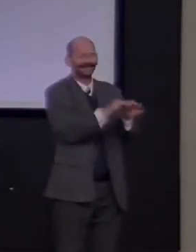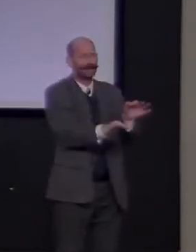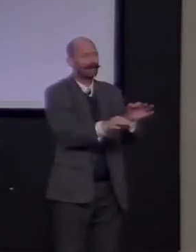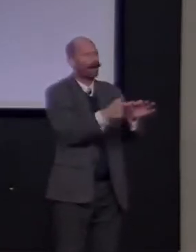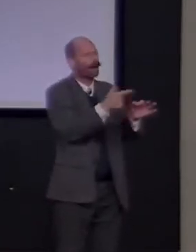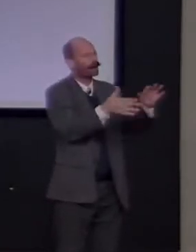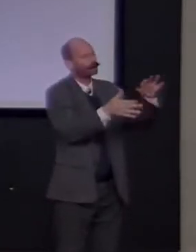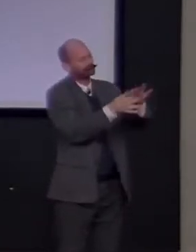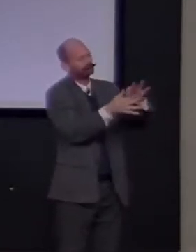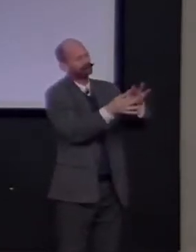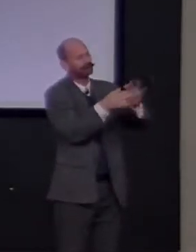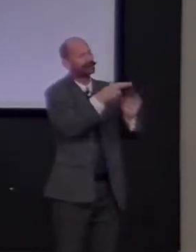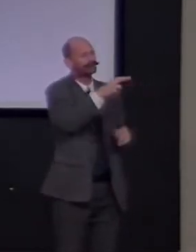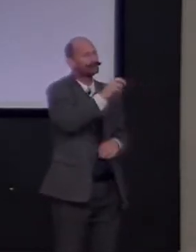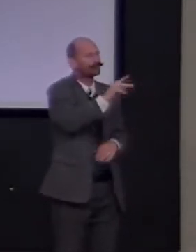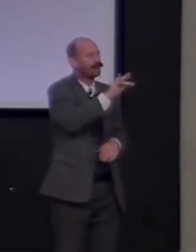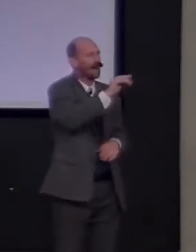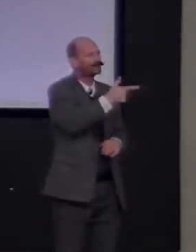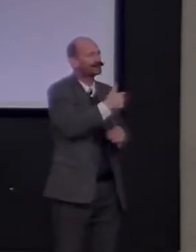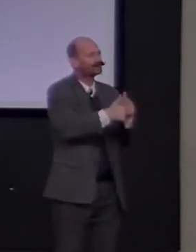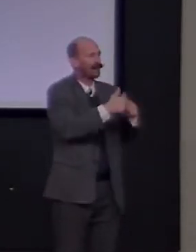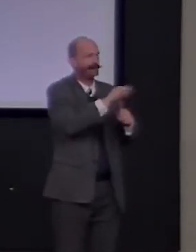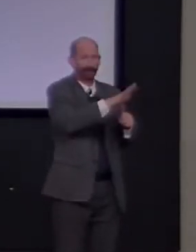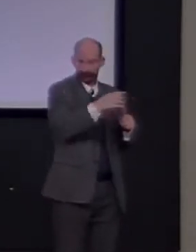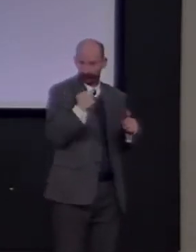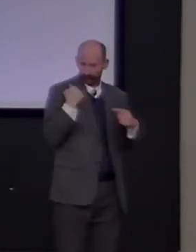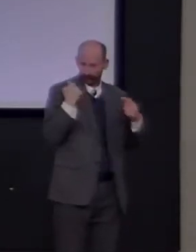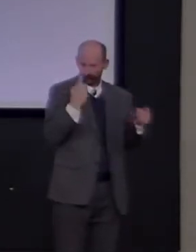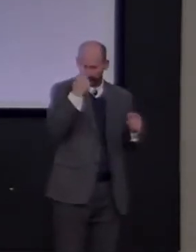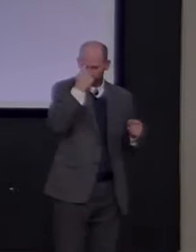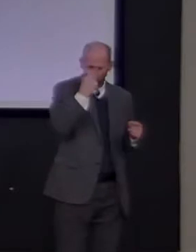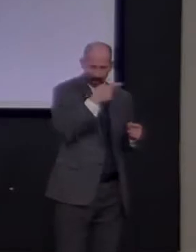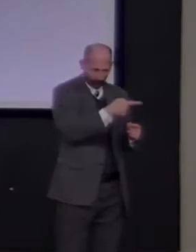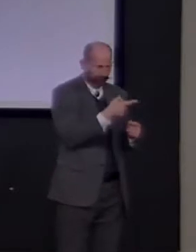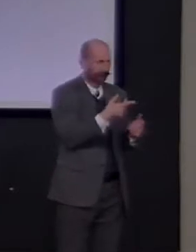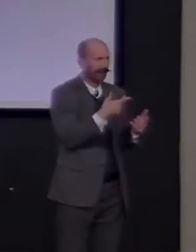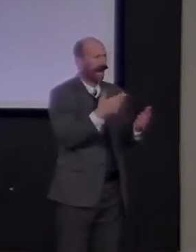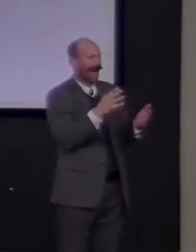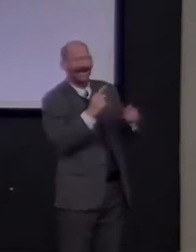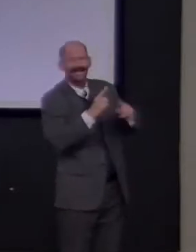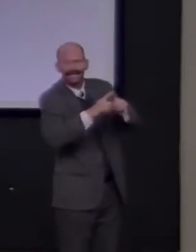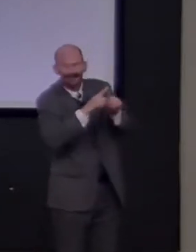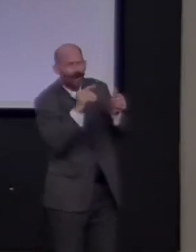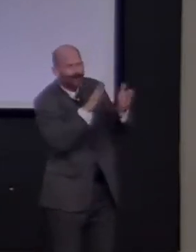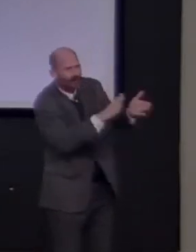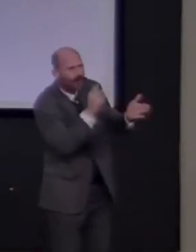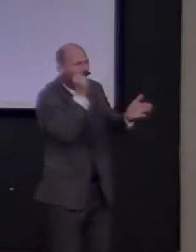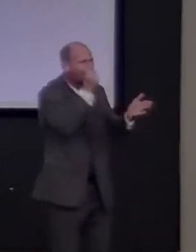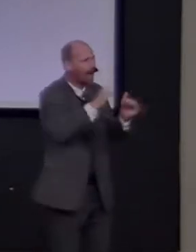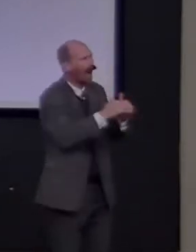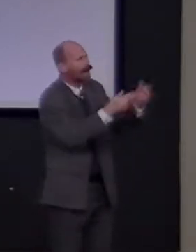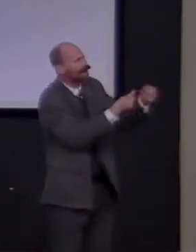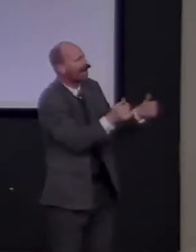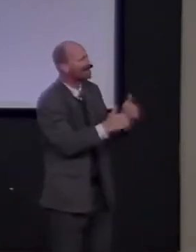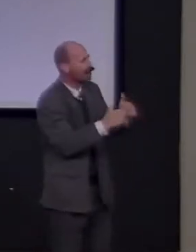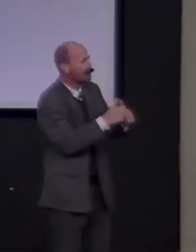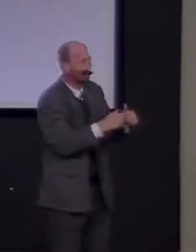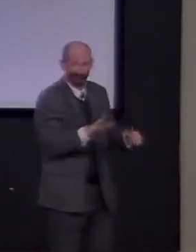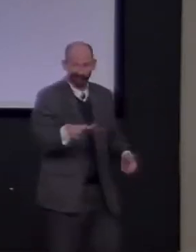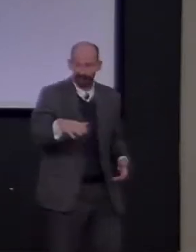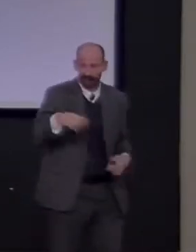problem or the theories that have been offered to resolve the symbol grounding problem, we see that non-symbolically does